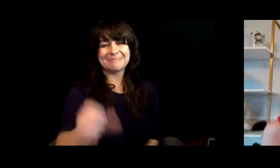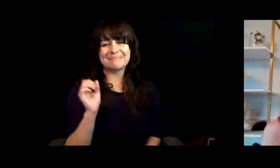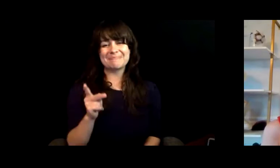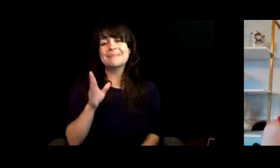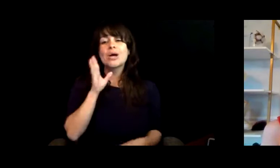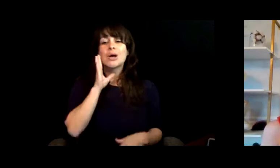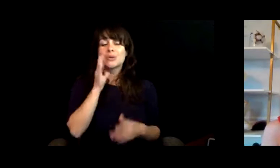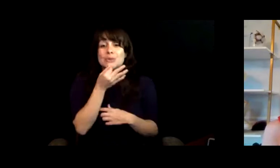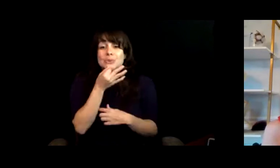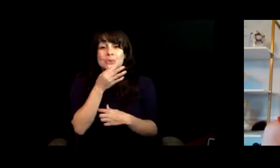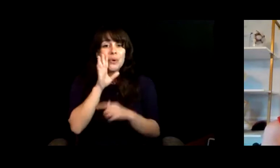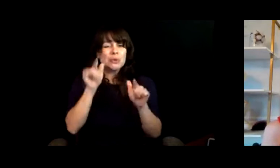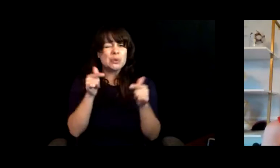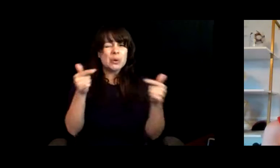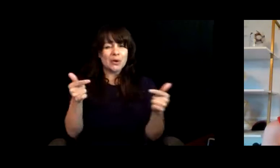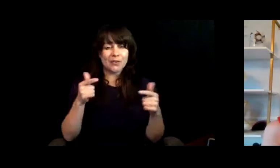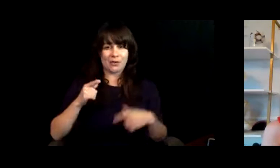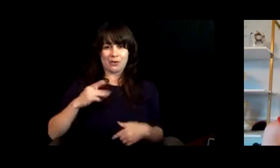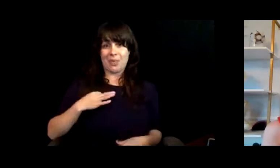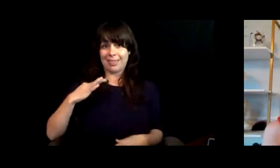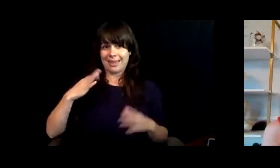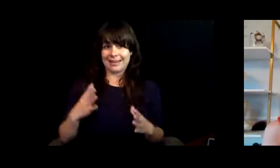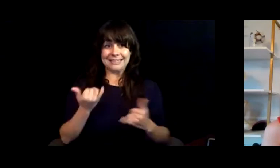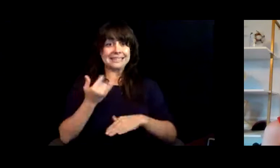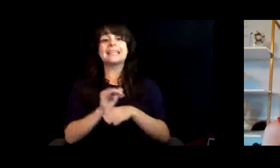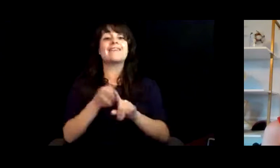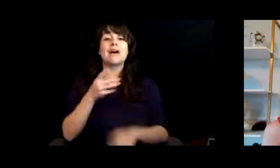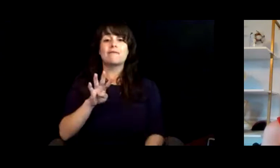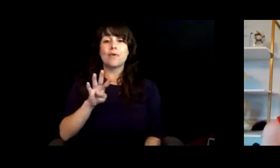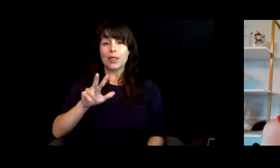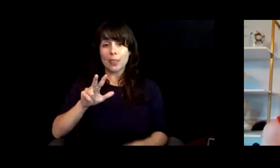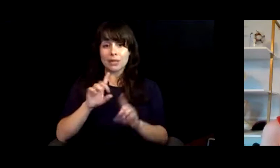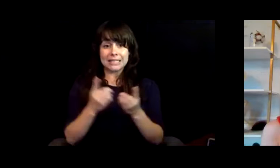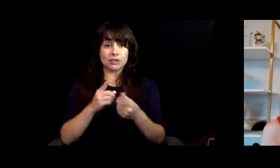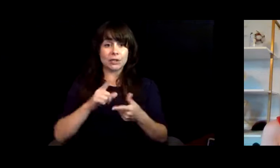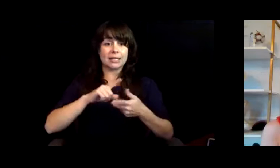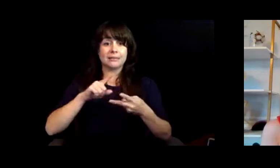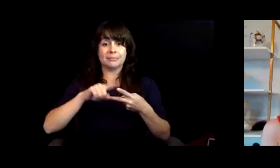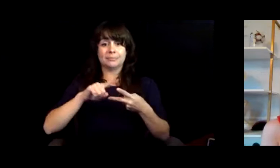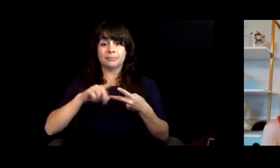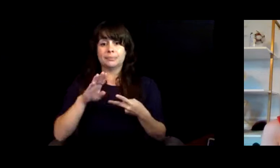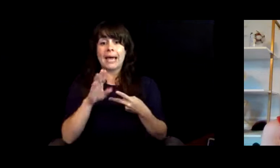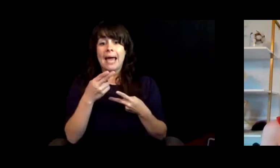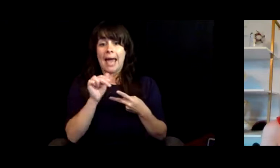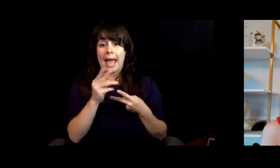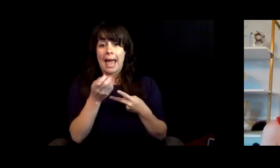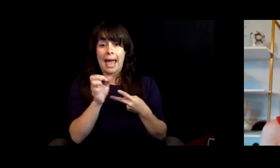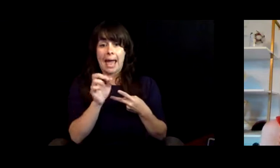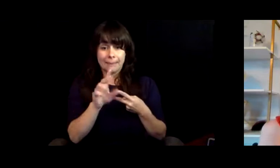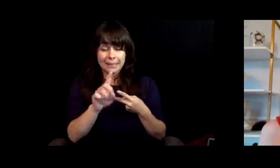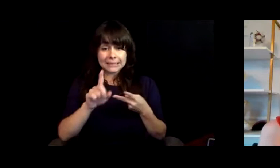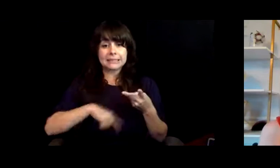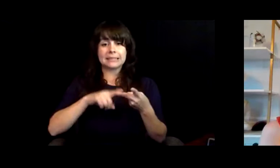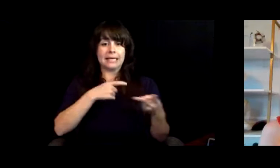our candidates now. So tonight from the 43rd District, we have candidate Brenton Hammond and incumbent Delegate Mark